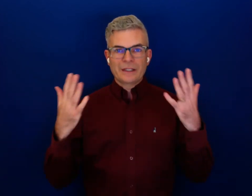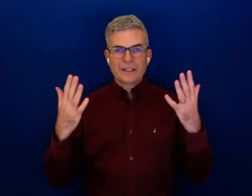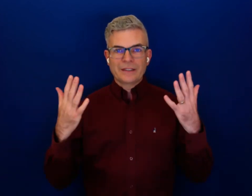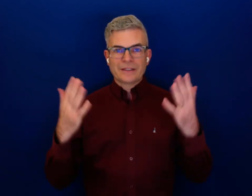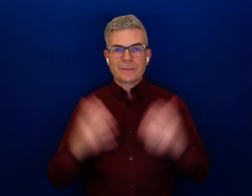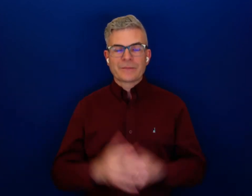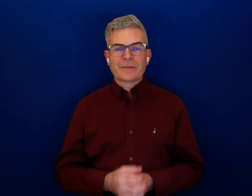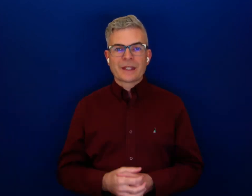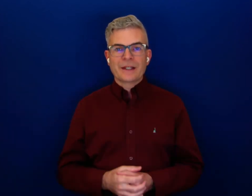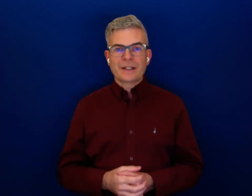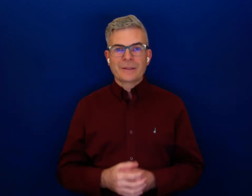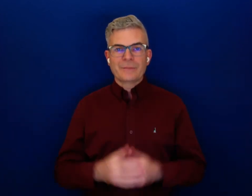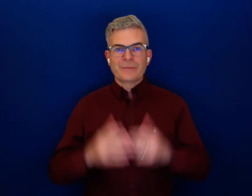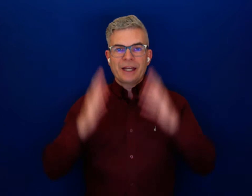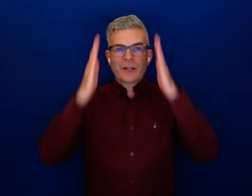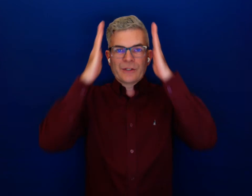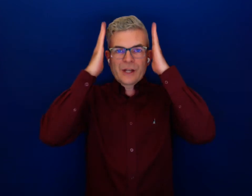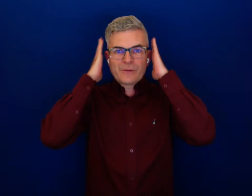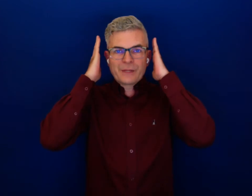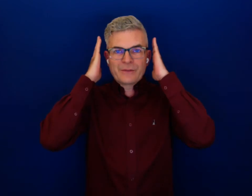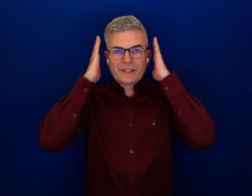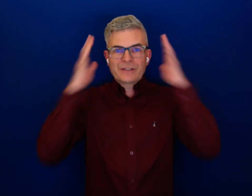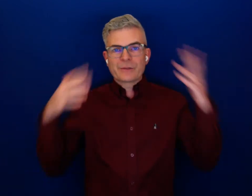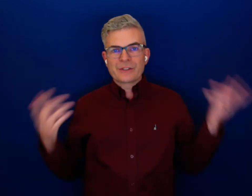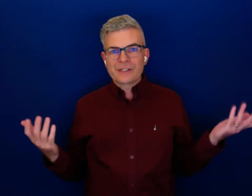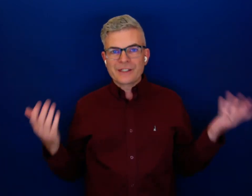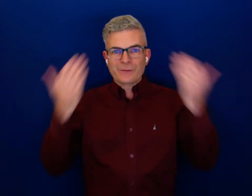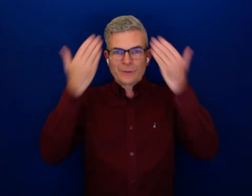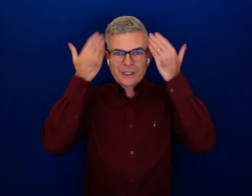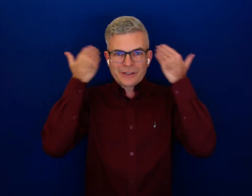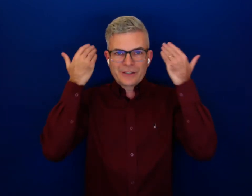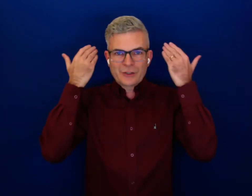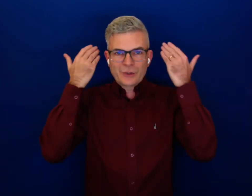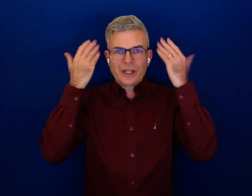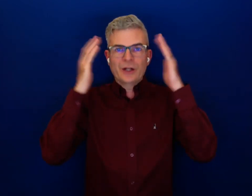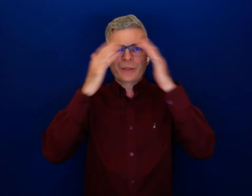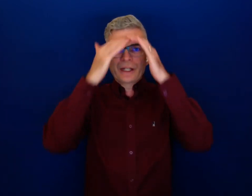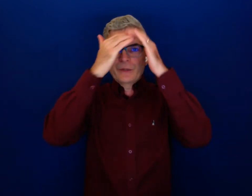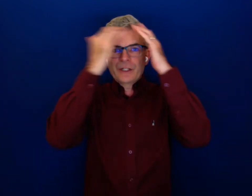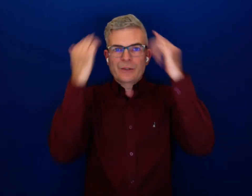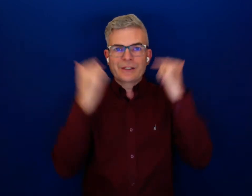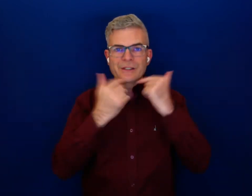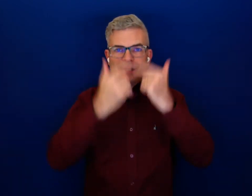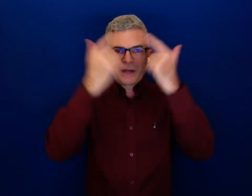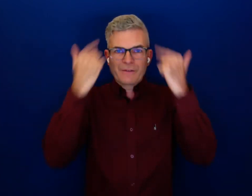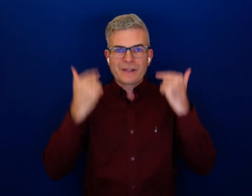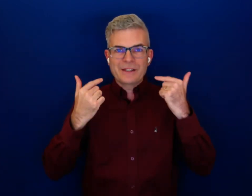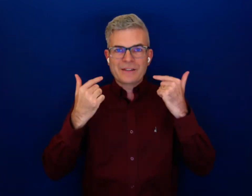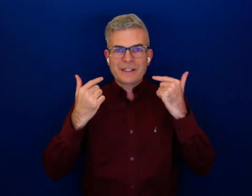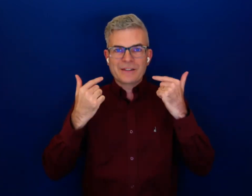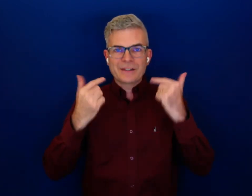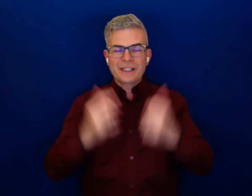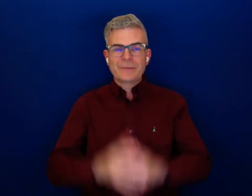lit. Hair is off my face, which is easy for me because it's short hair, but anyway, you can see my face easily.